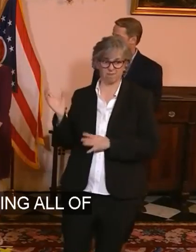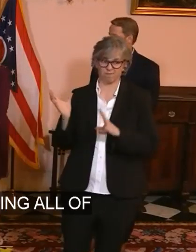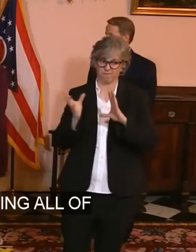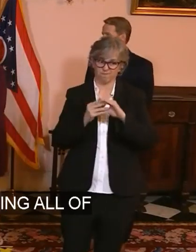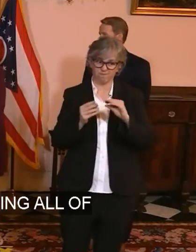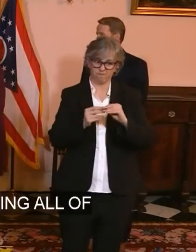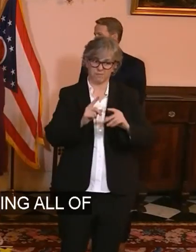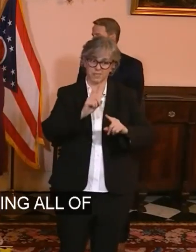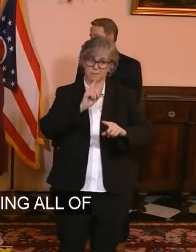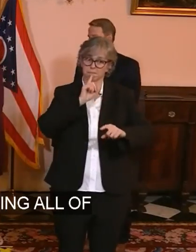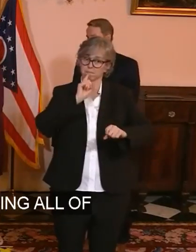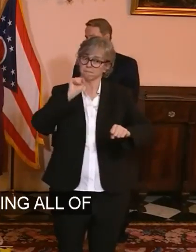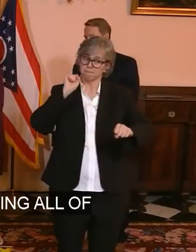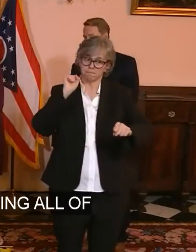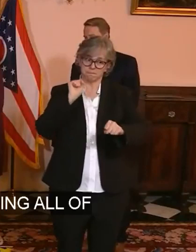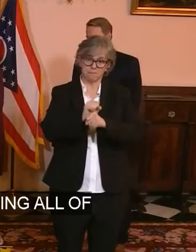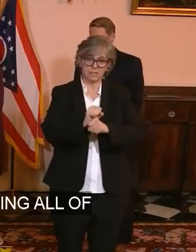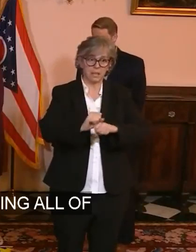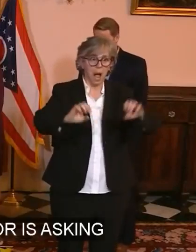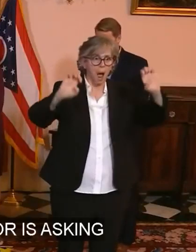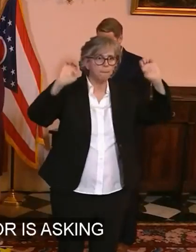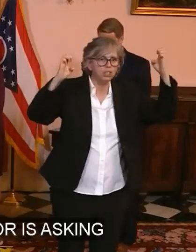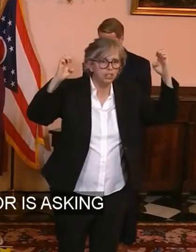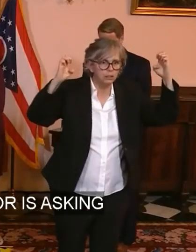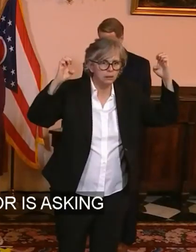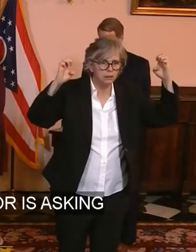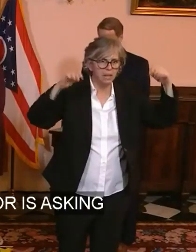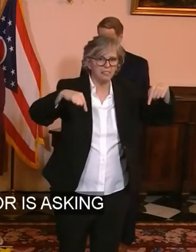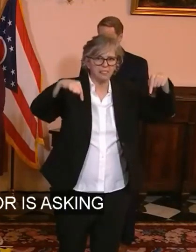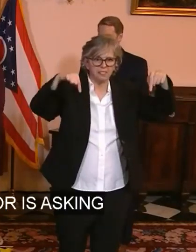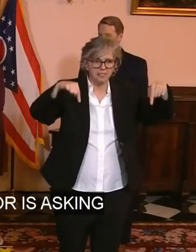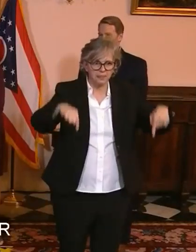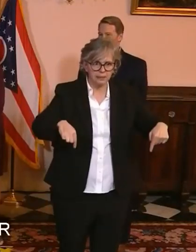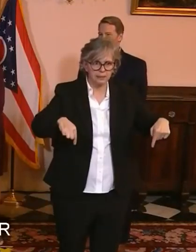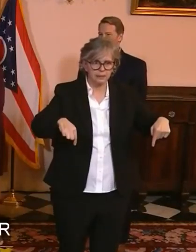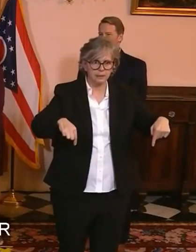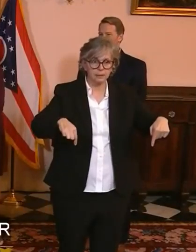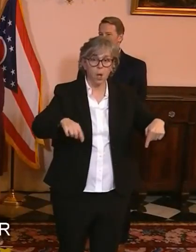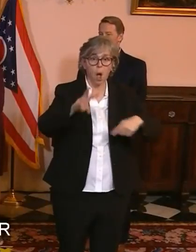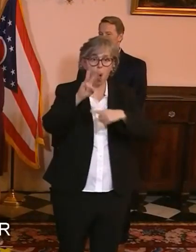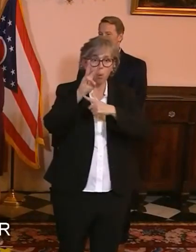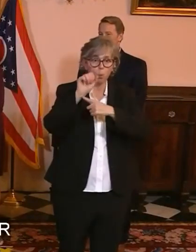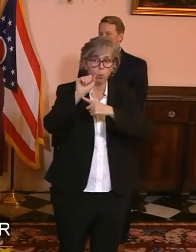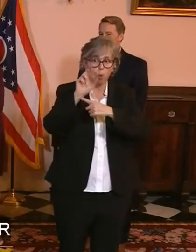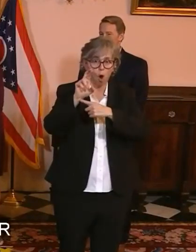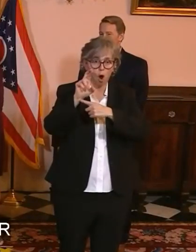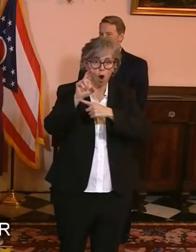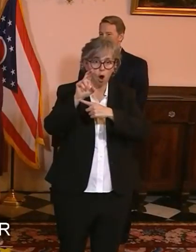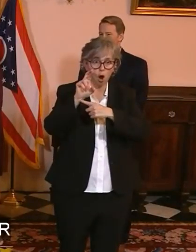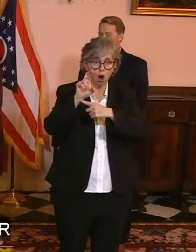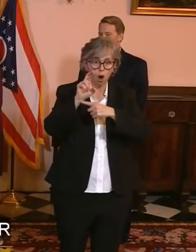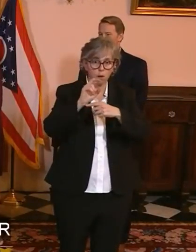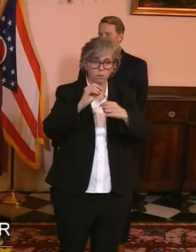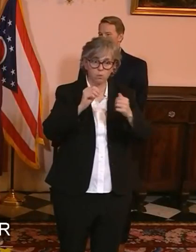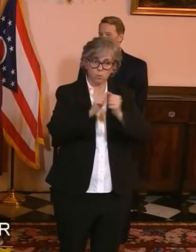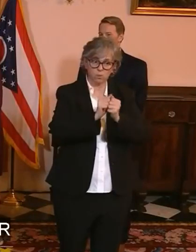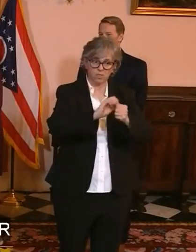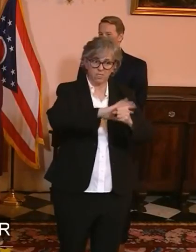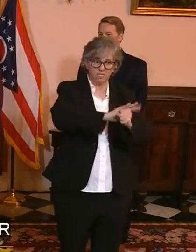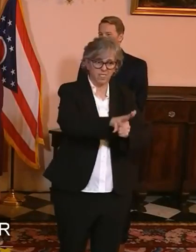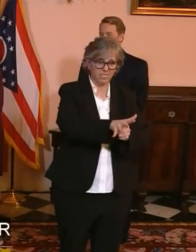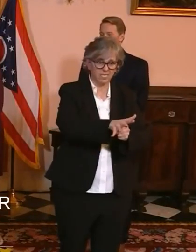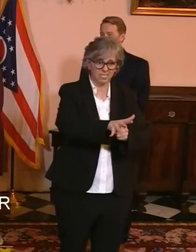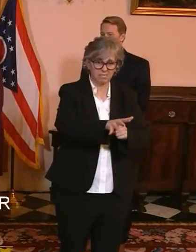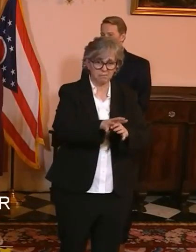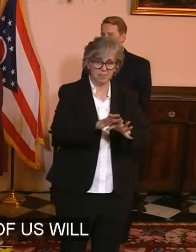We are at war with an unseen enemy that is a virus. 80% of us will be fine,